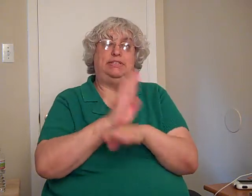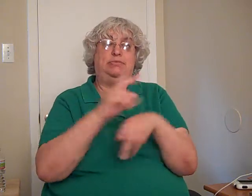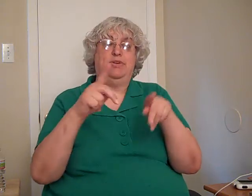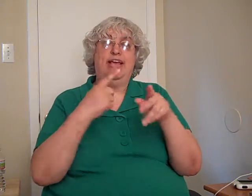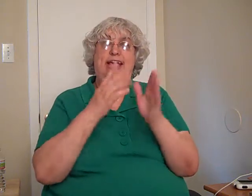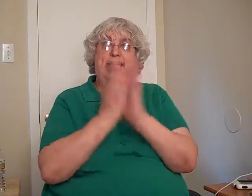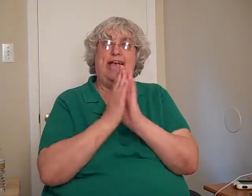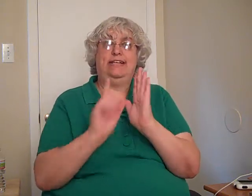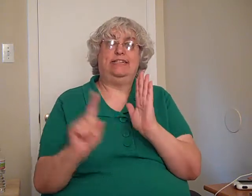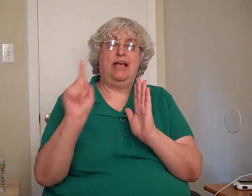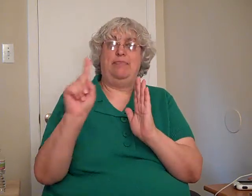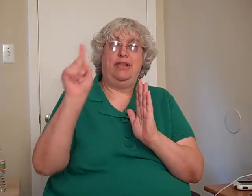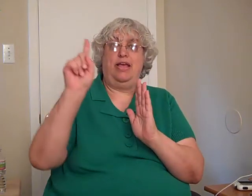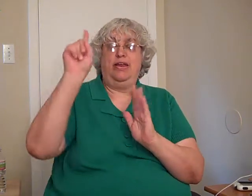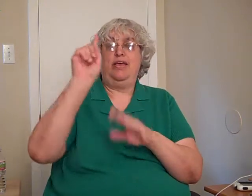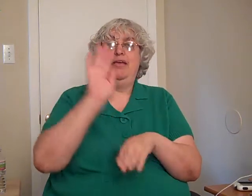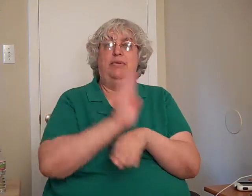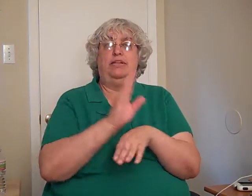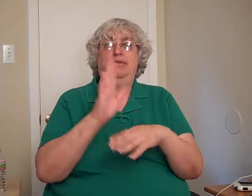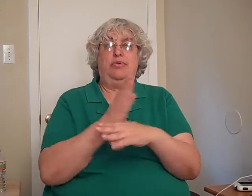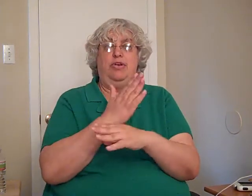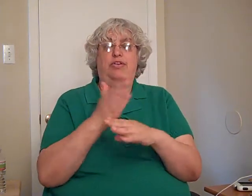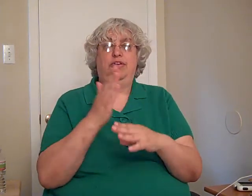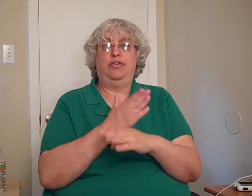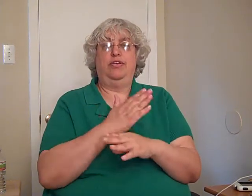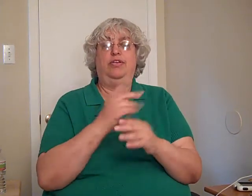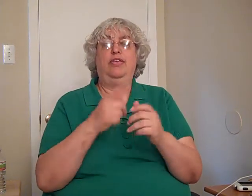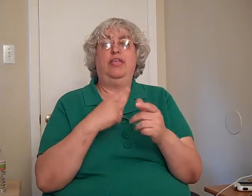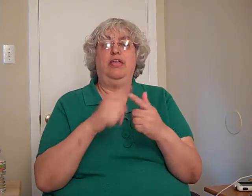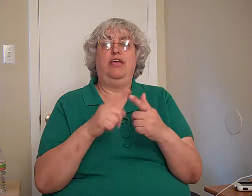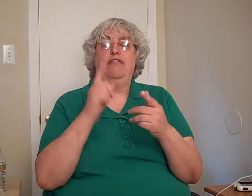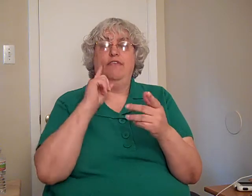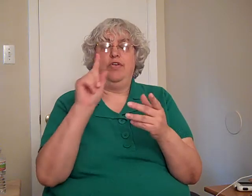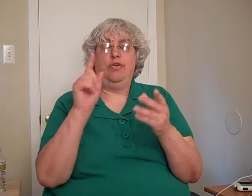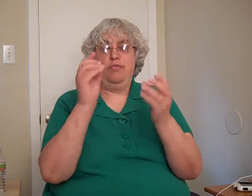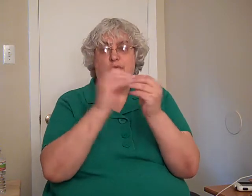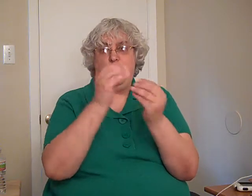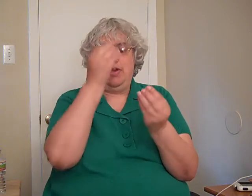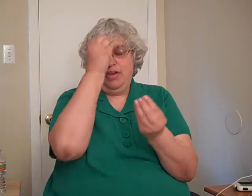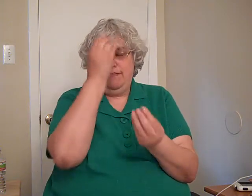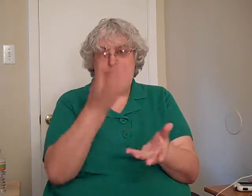upline or your business partner who introduced you to the business for more directions on how to do this.